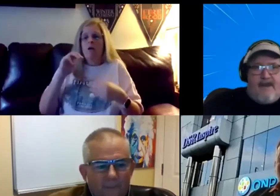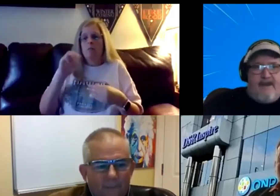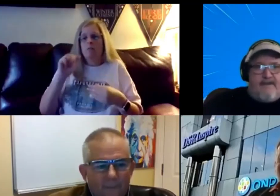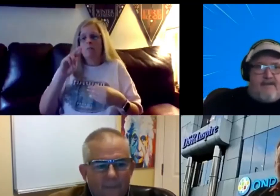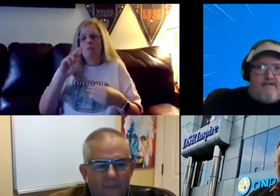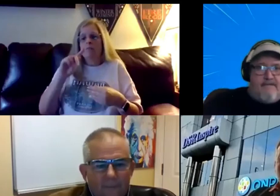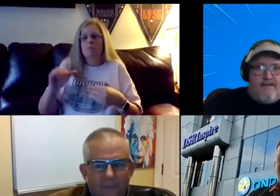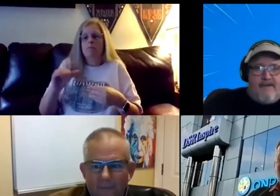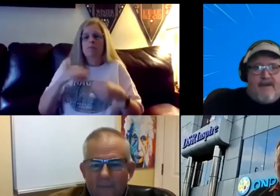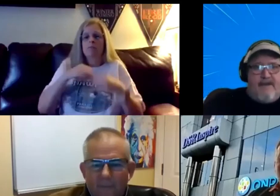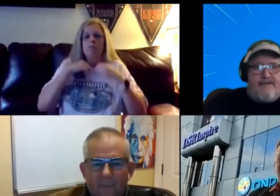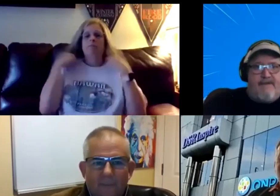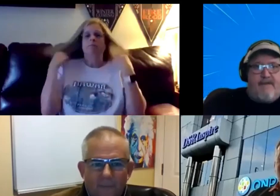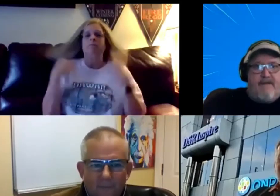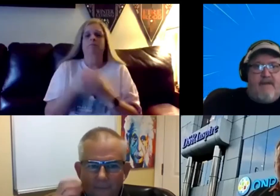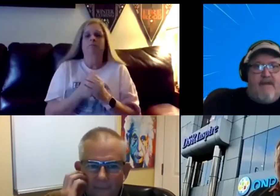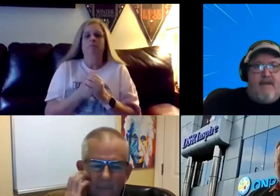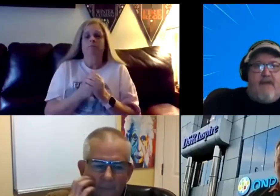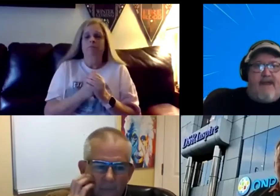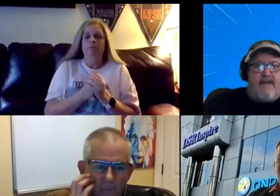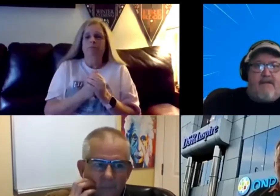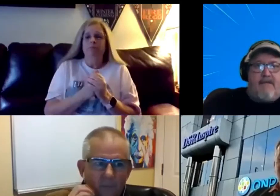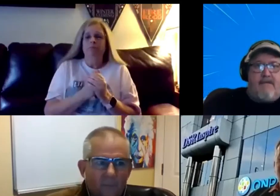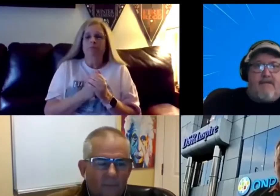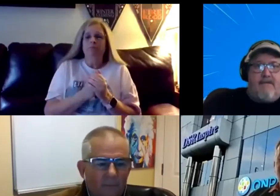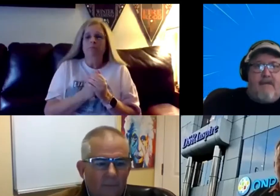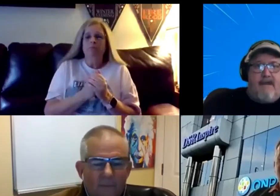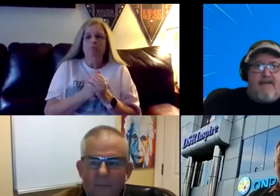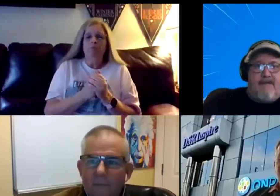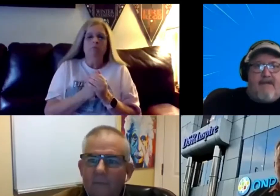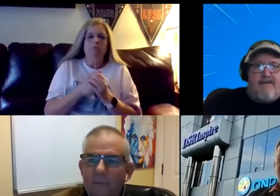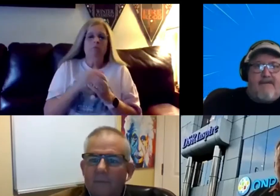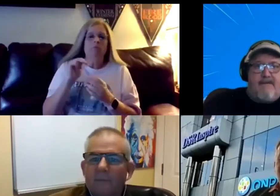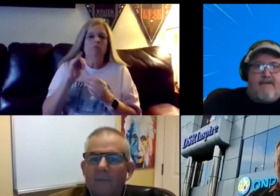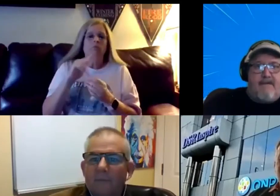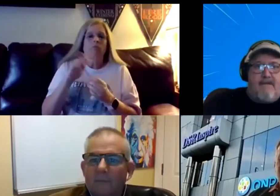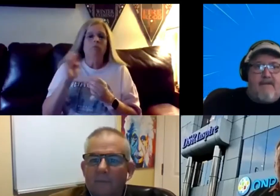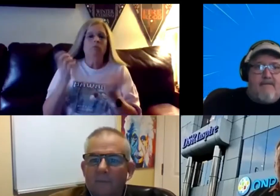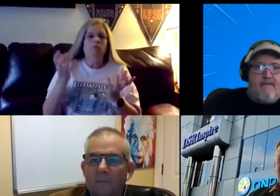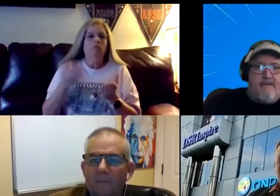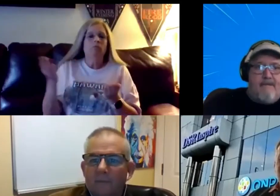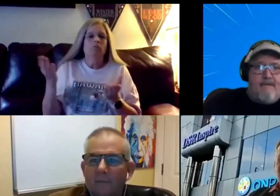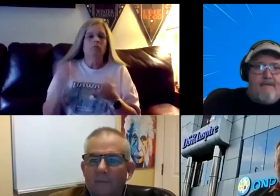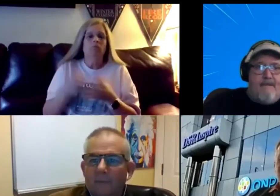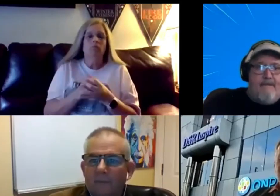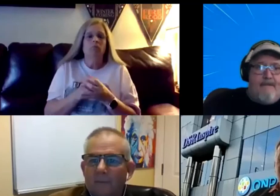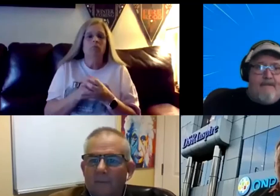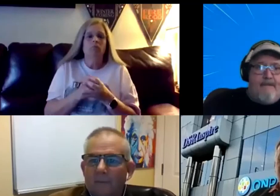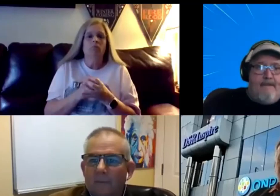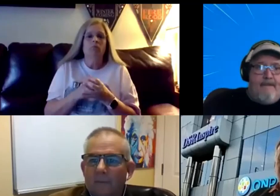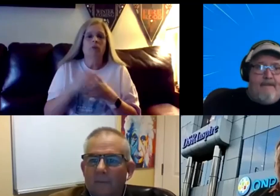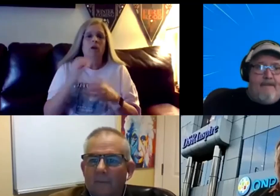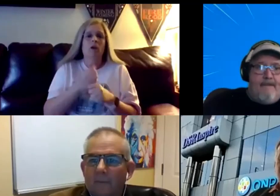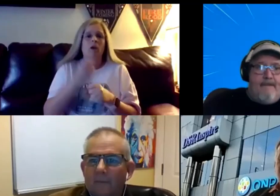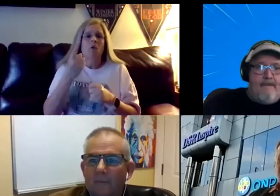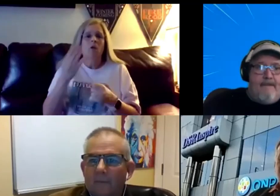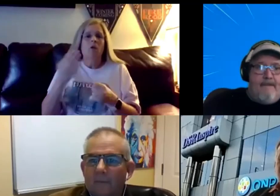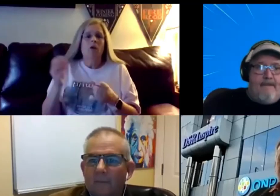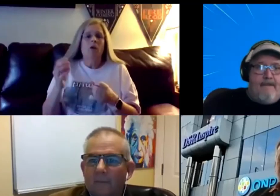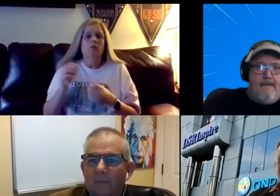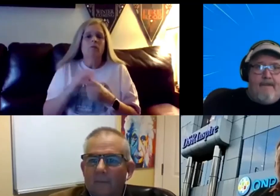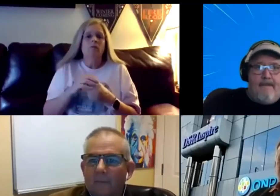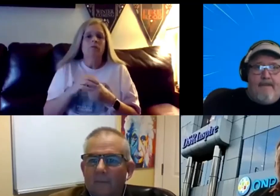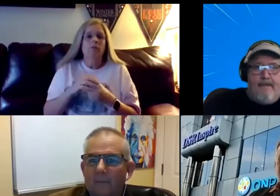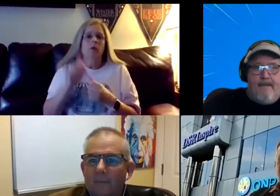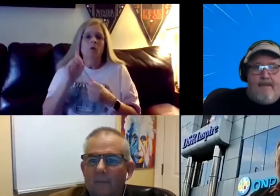again, everybody. Fantastic. Mike, anything else? I've got one thing, Marty. There was a